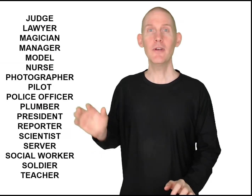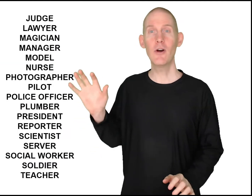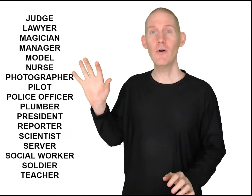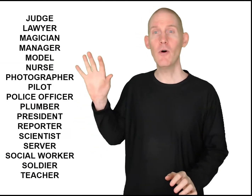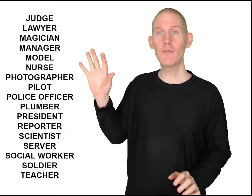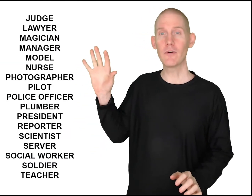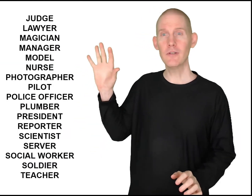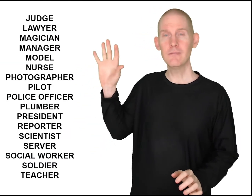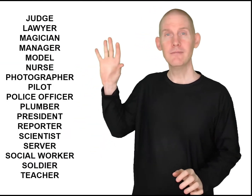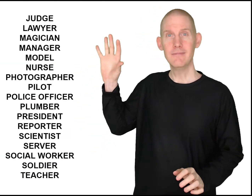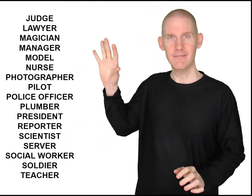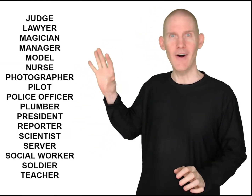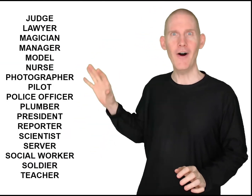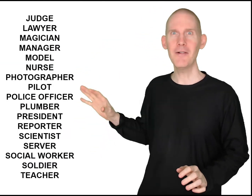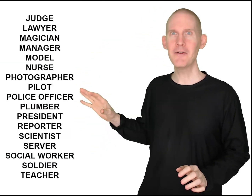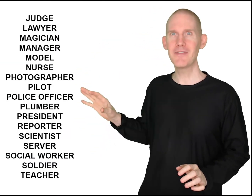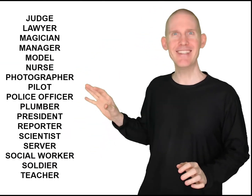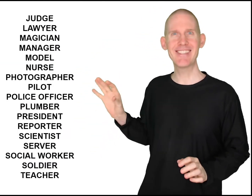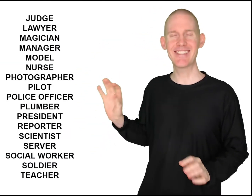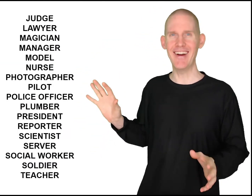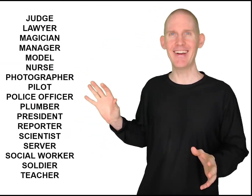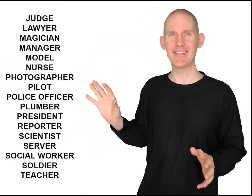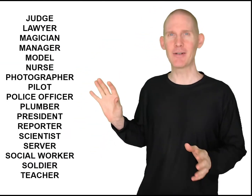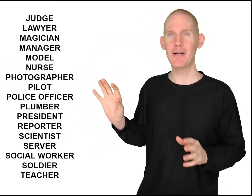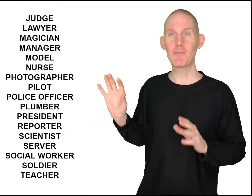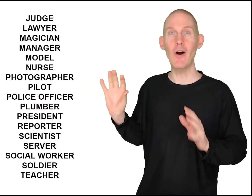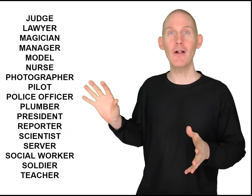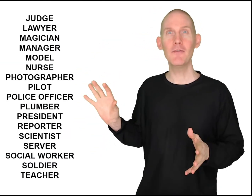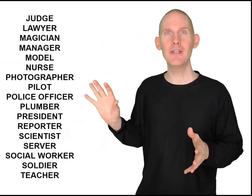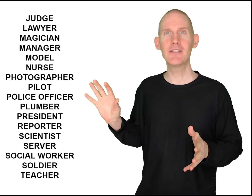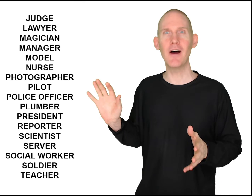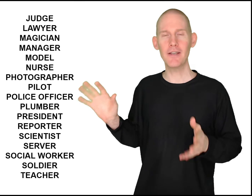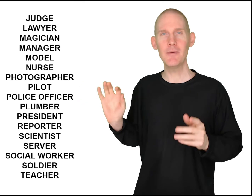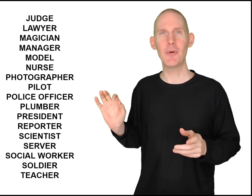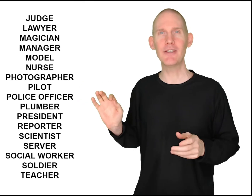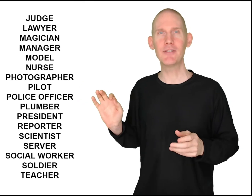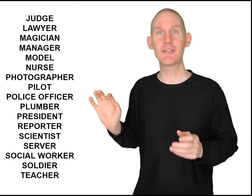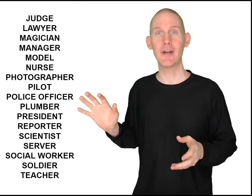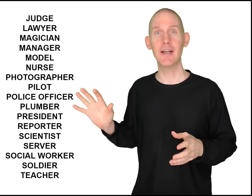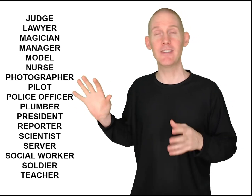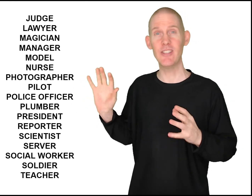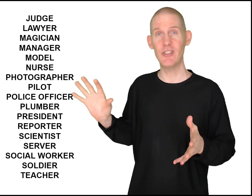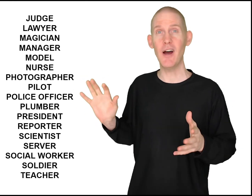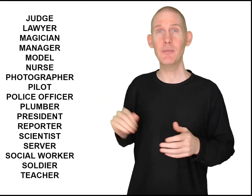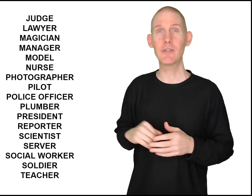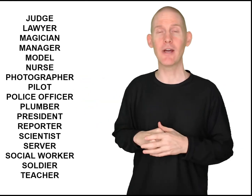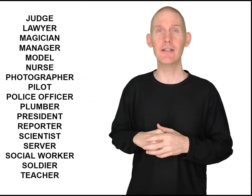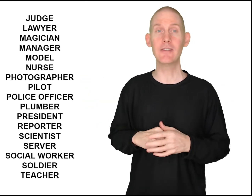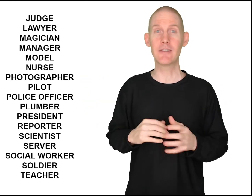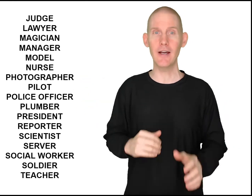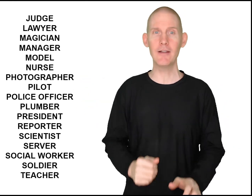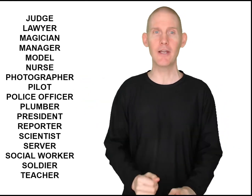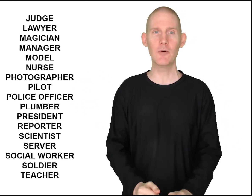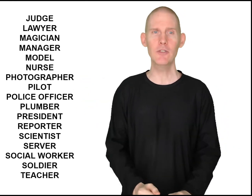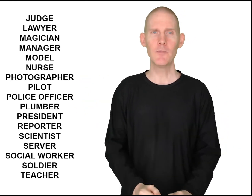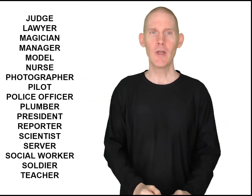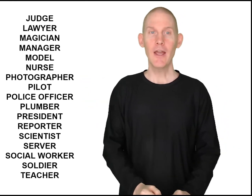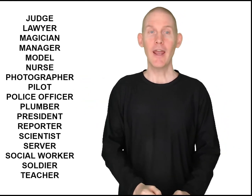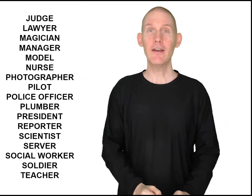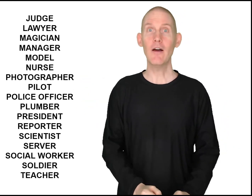go over all of these signs, right? All of these occupation signs, these job signs in sign language. And